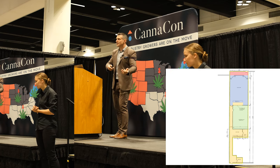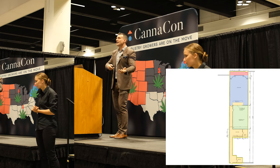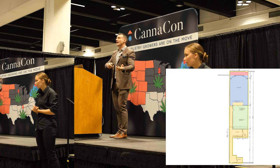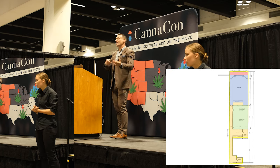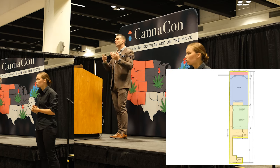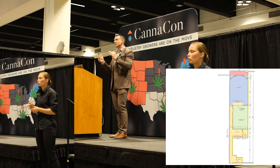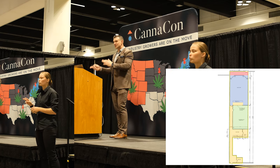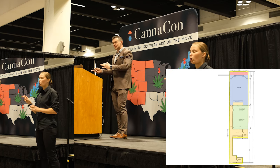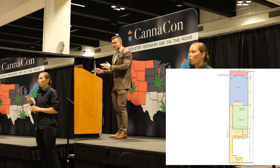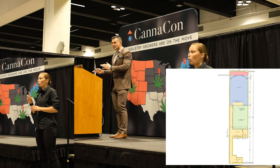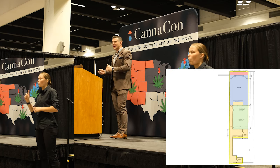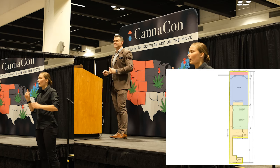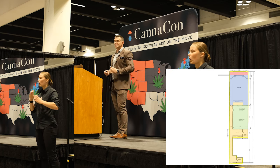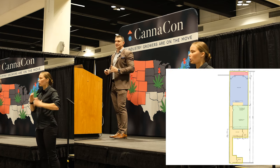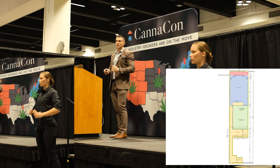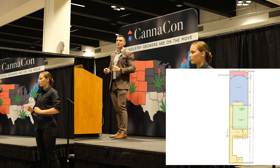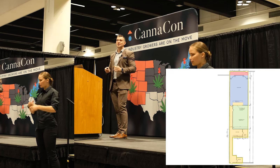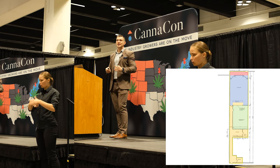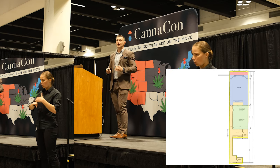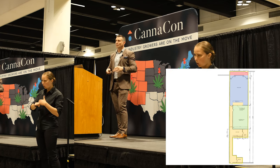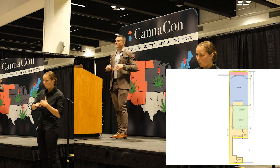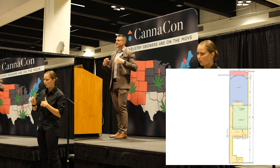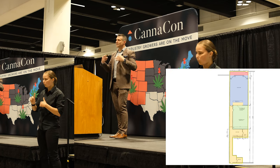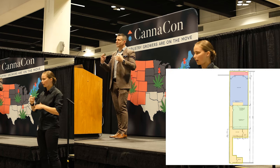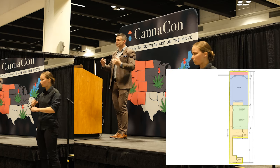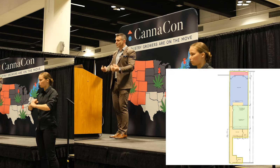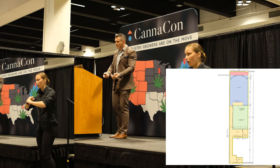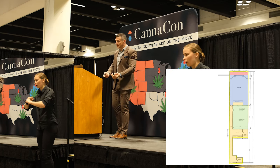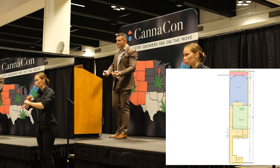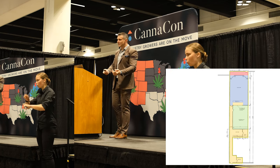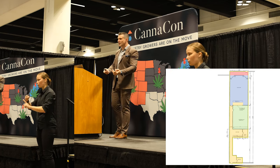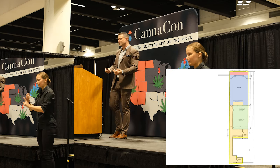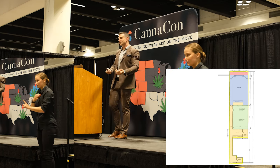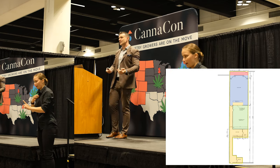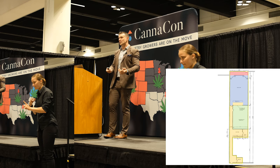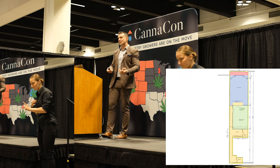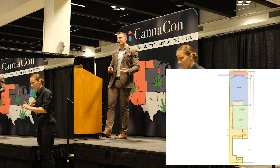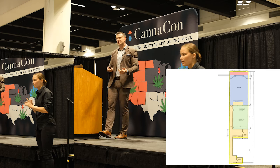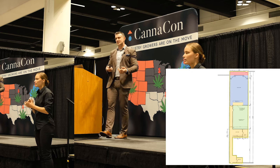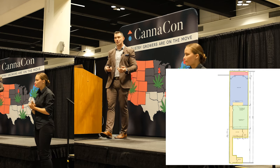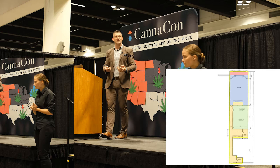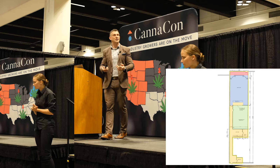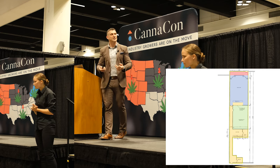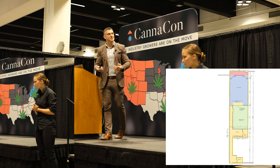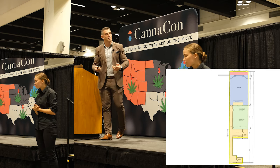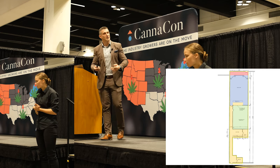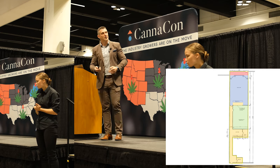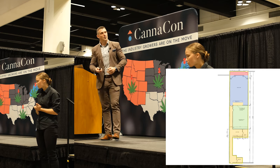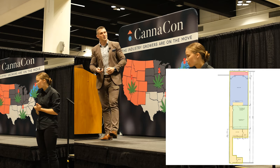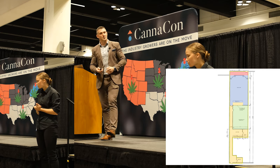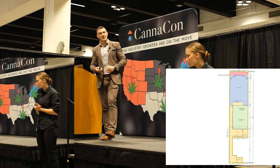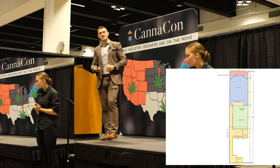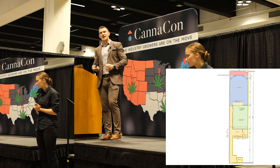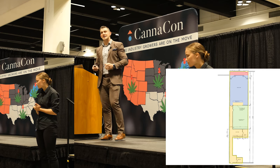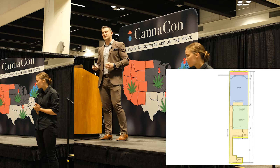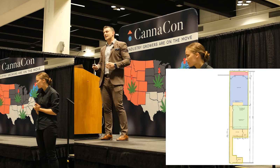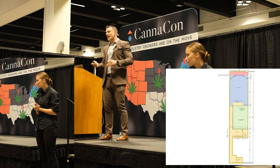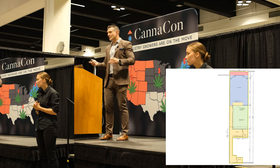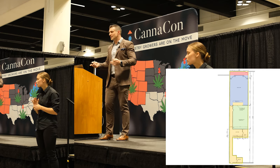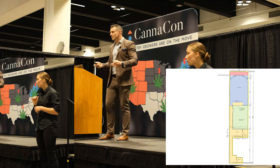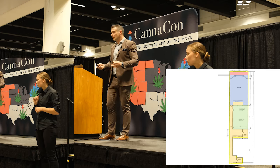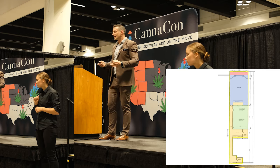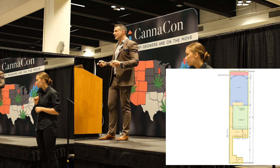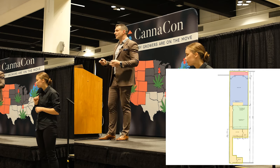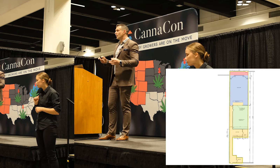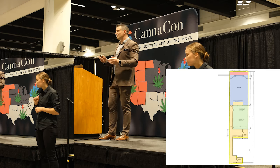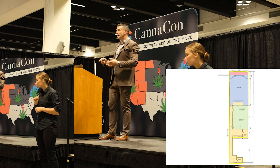to, and where they're restricted from access. You know, we're looking at a rights of least privilege philosophy when building these security plans, which means that